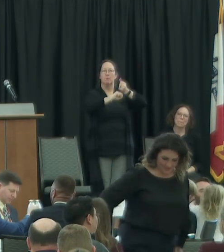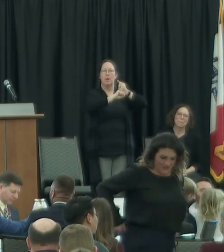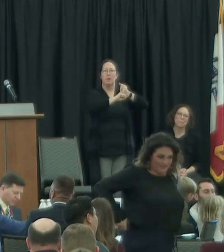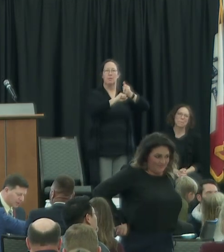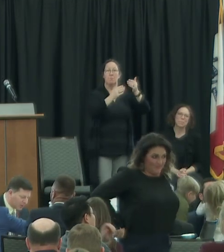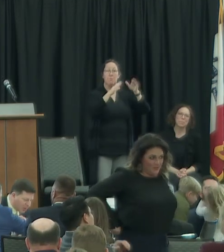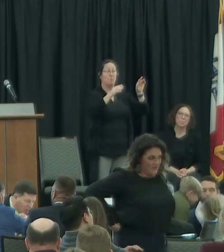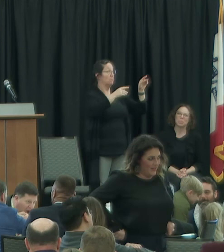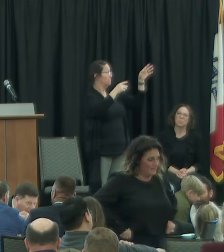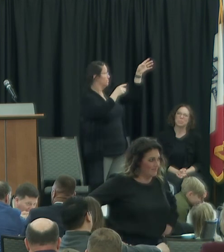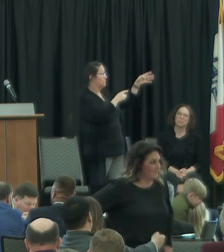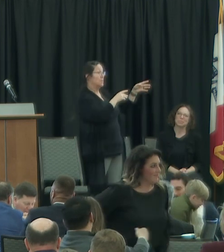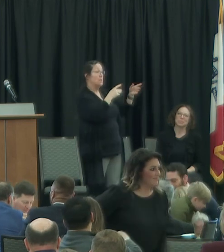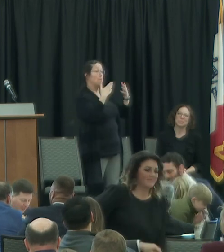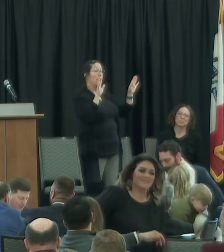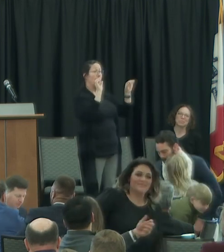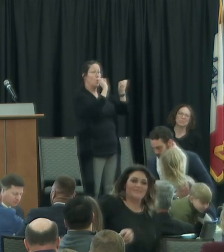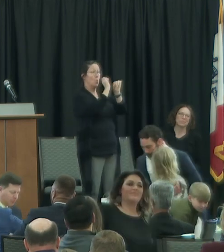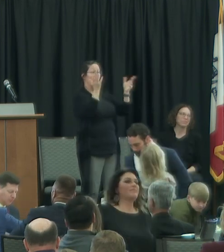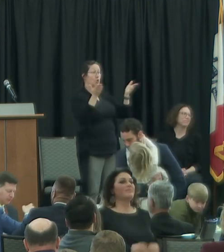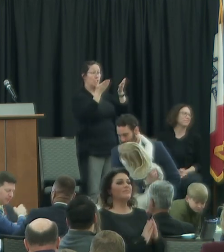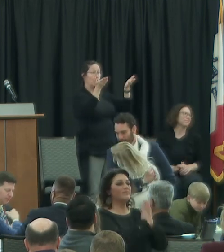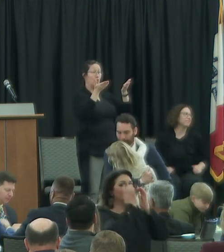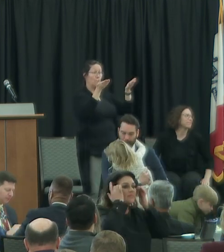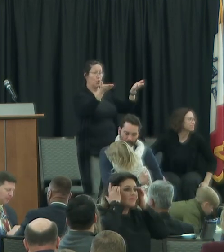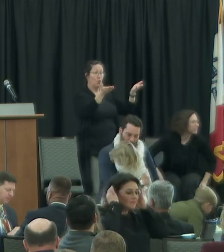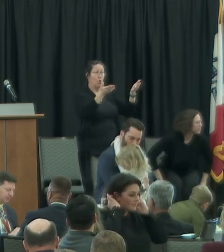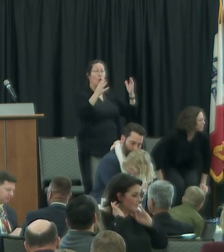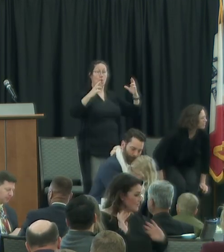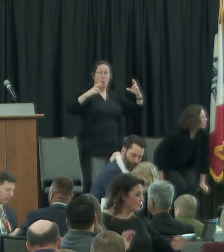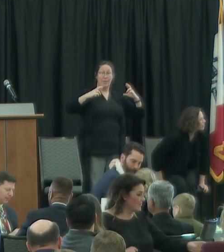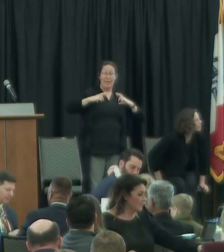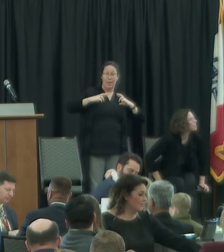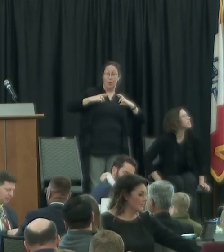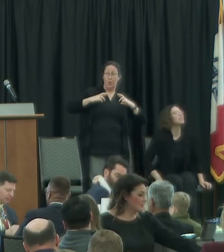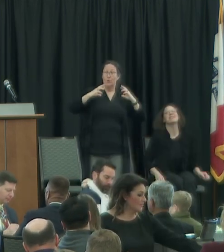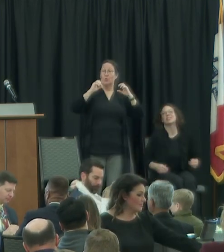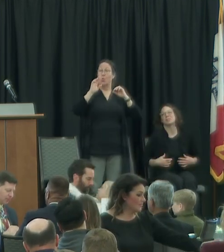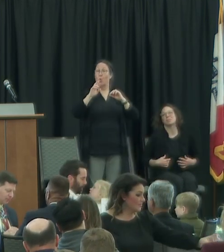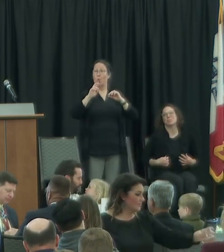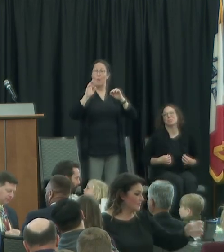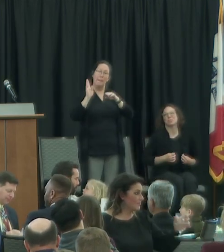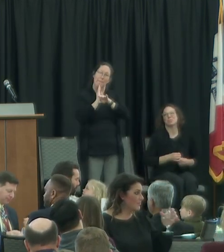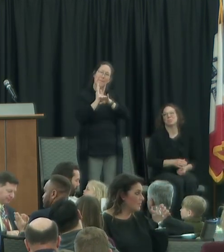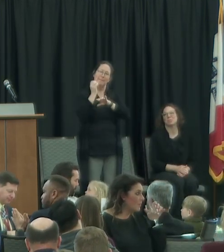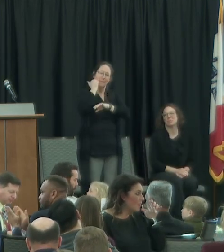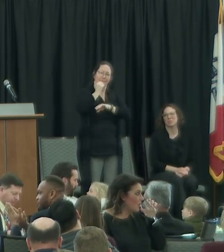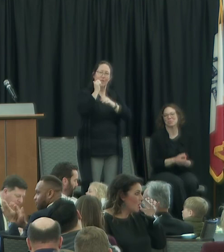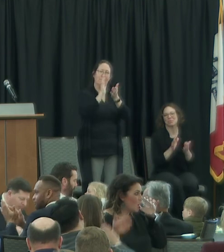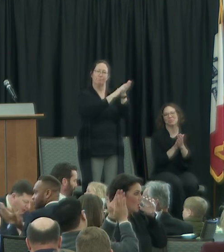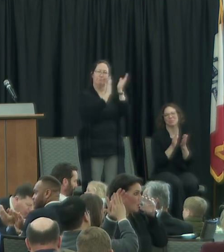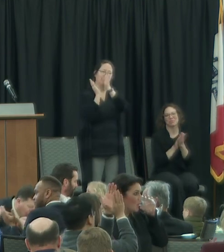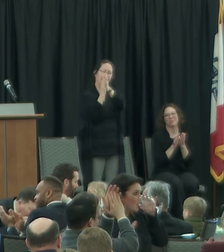public workers who are here, not only those who are retiring, but those who do our business every day.